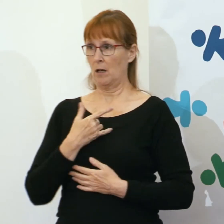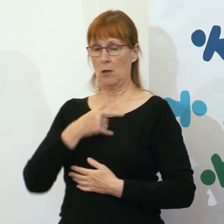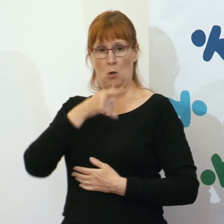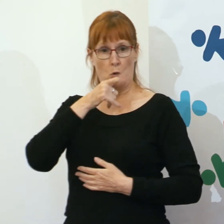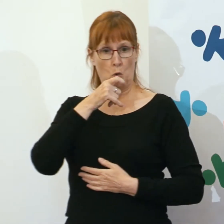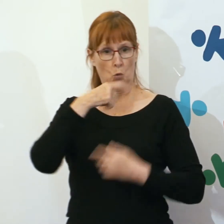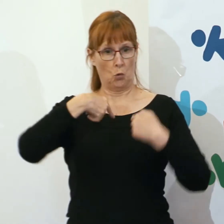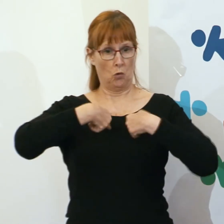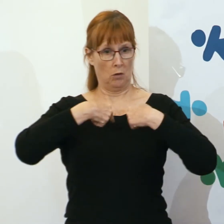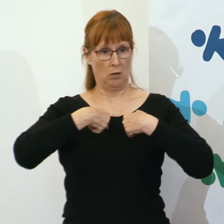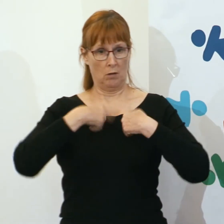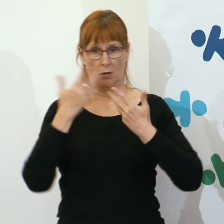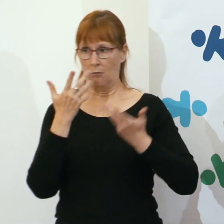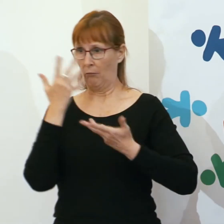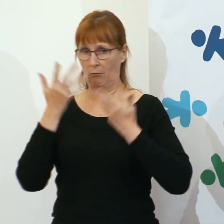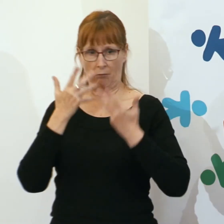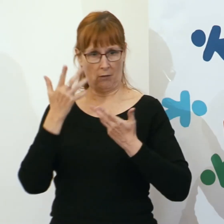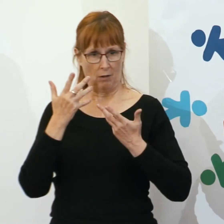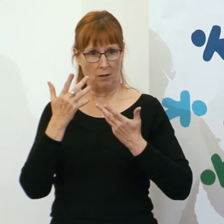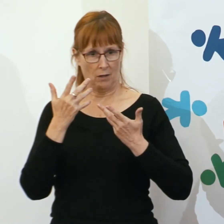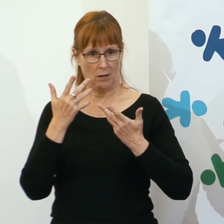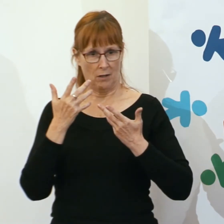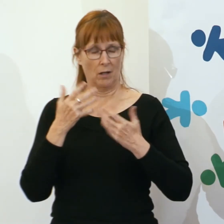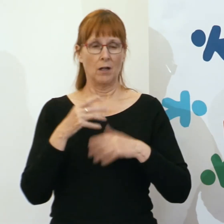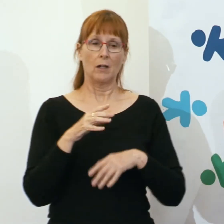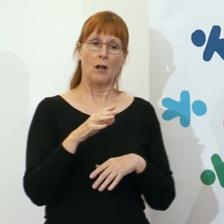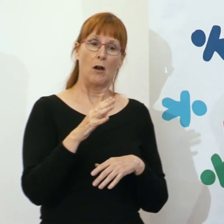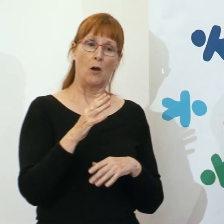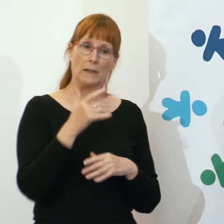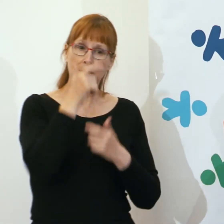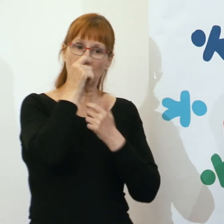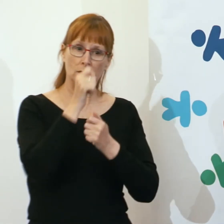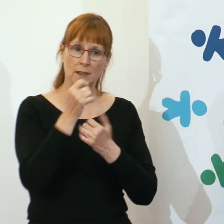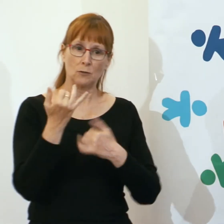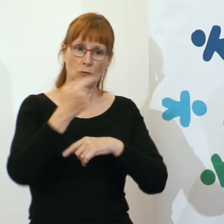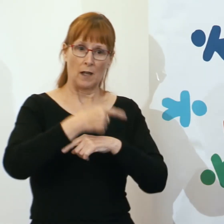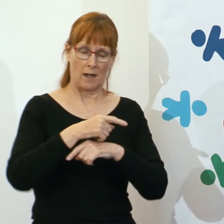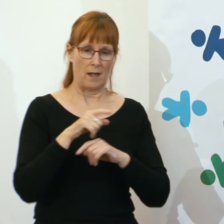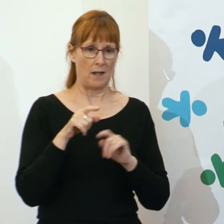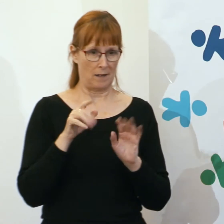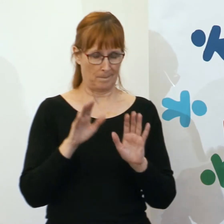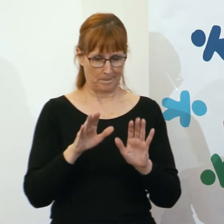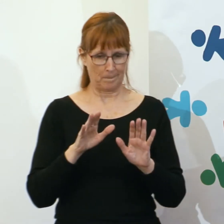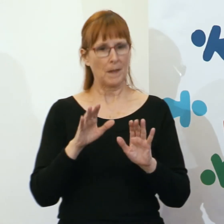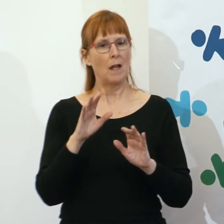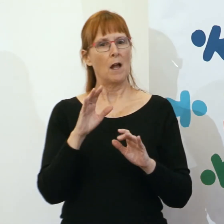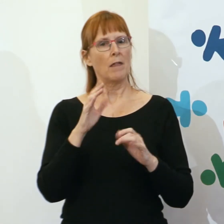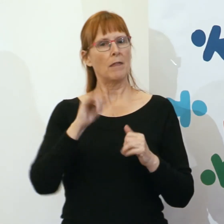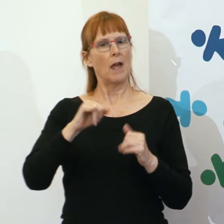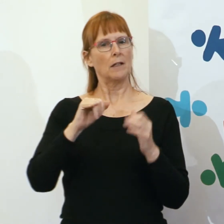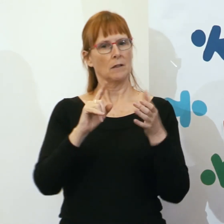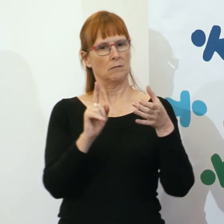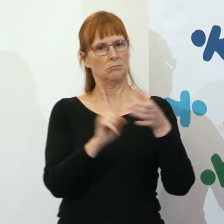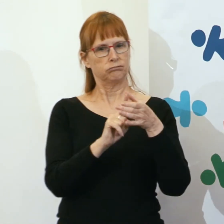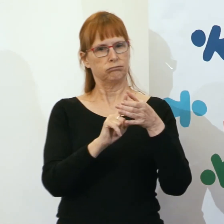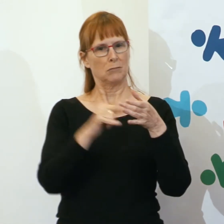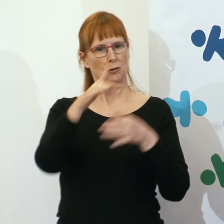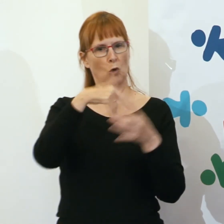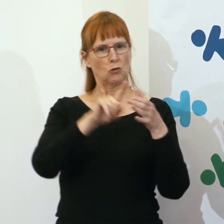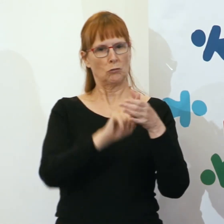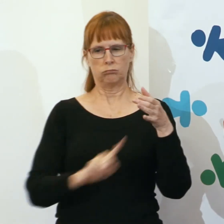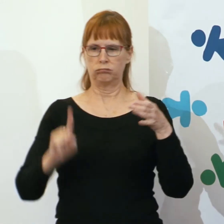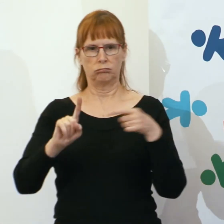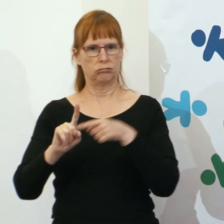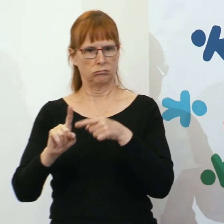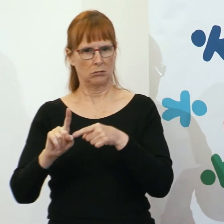social isolation also drives them. Let's take the case of Syrian refugees. These are